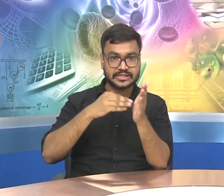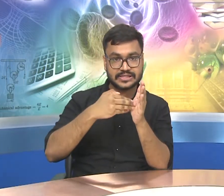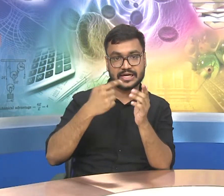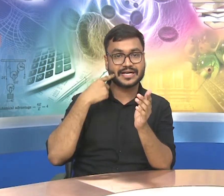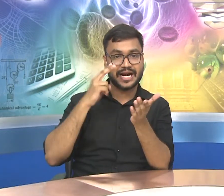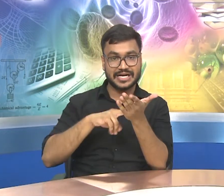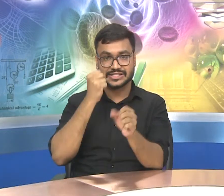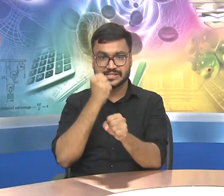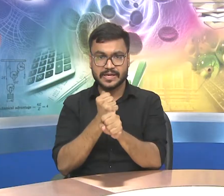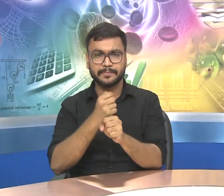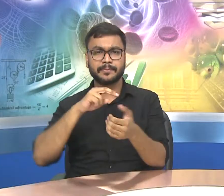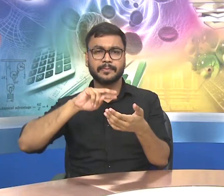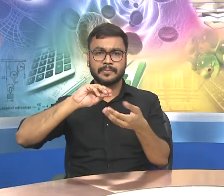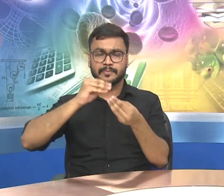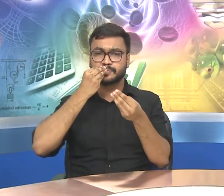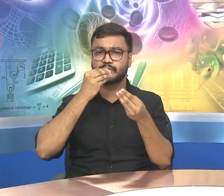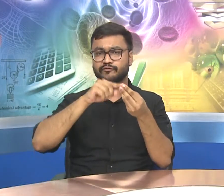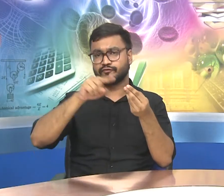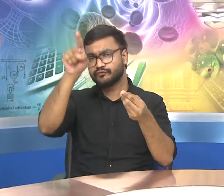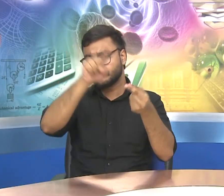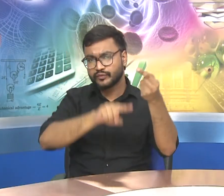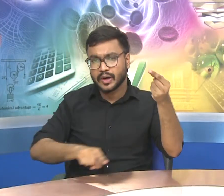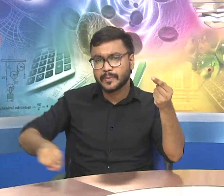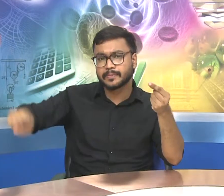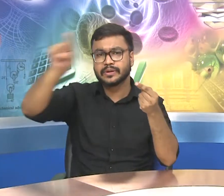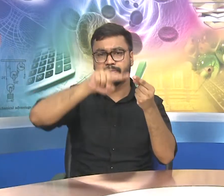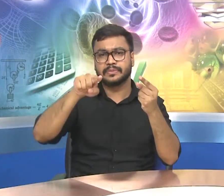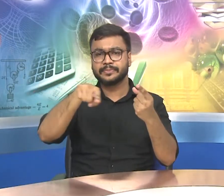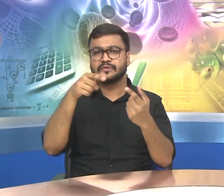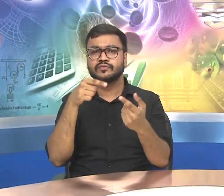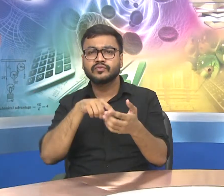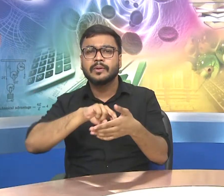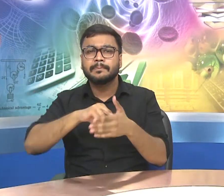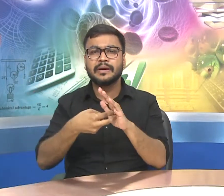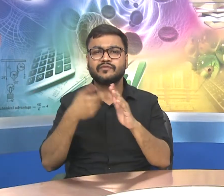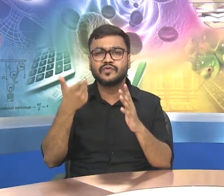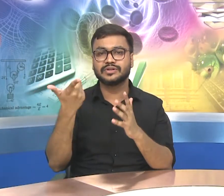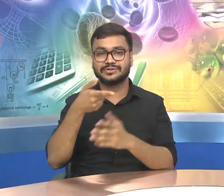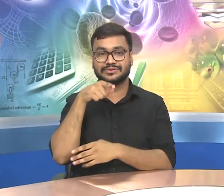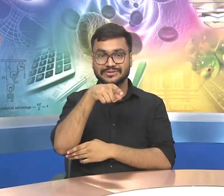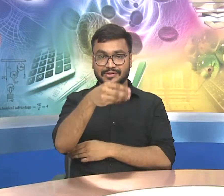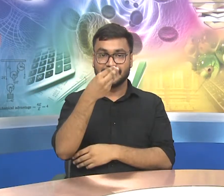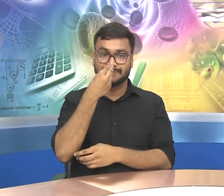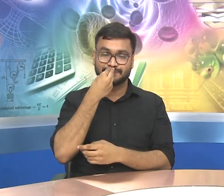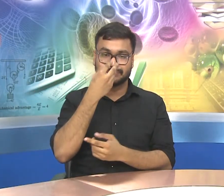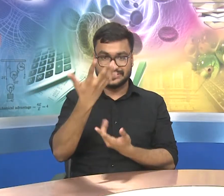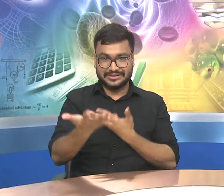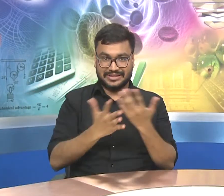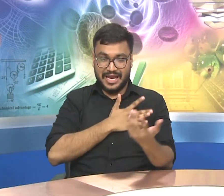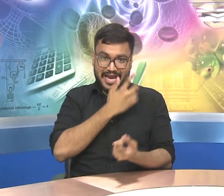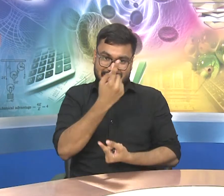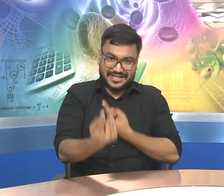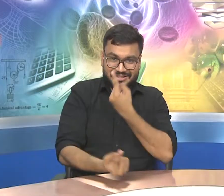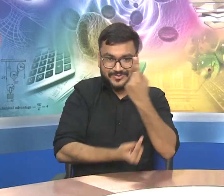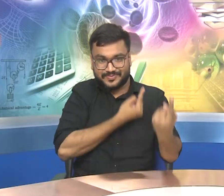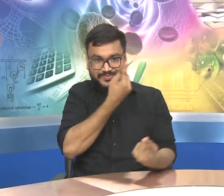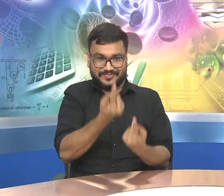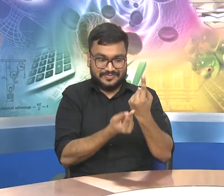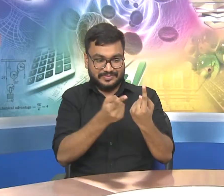First is grazing food chain, which starts from the green plants that make